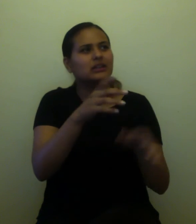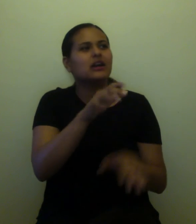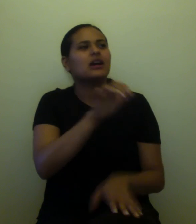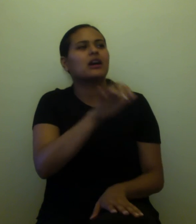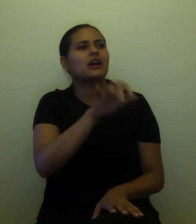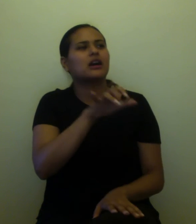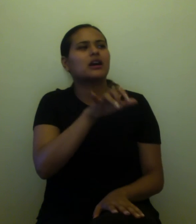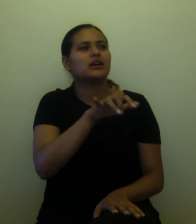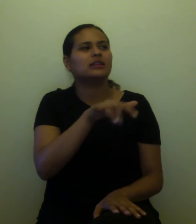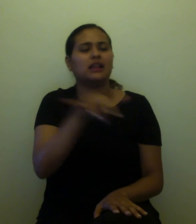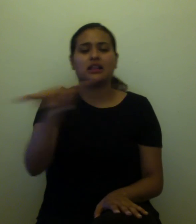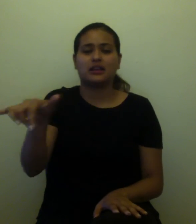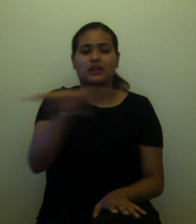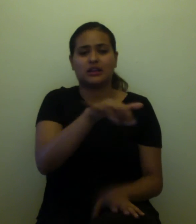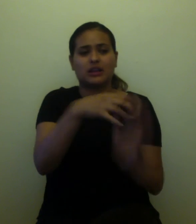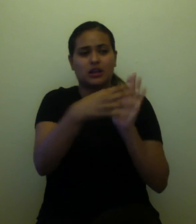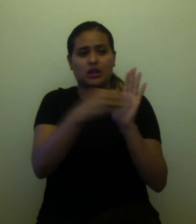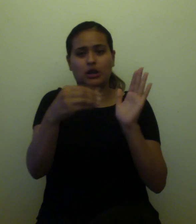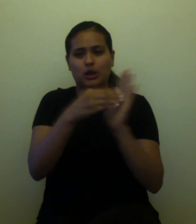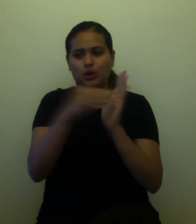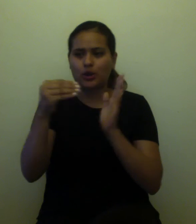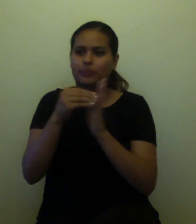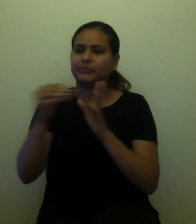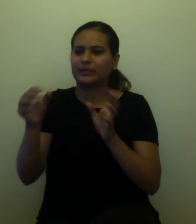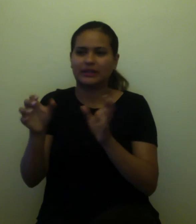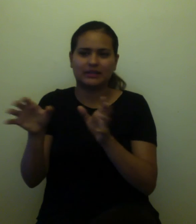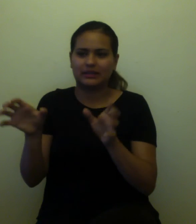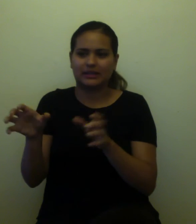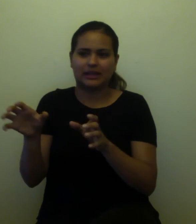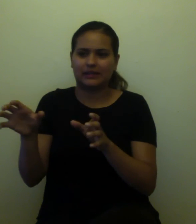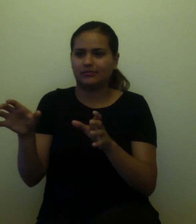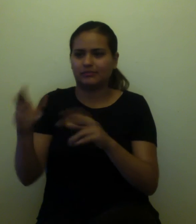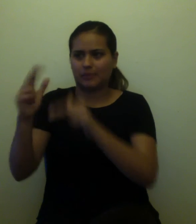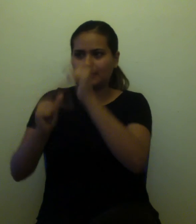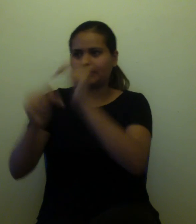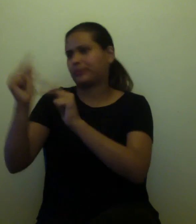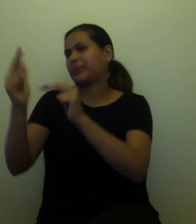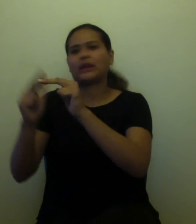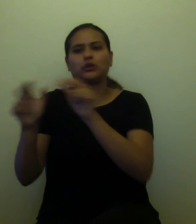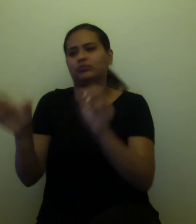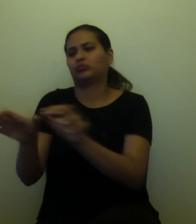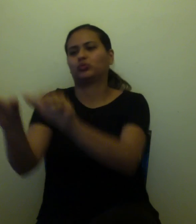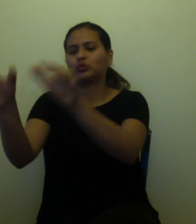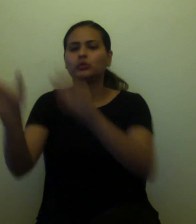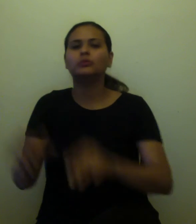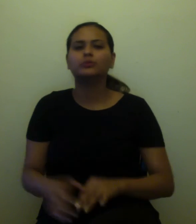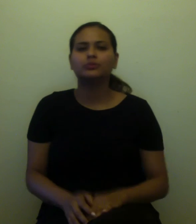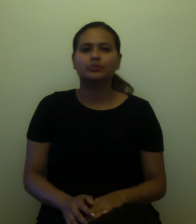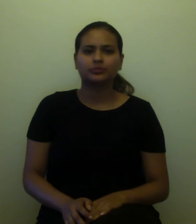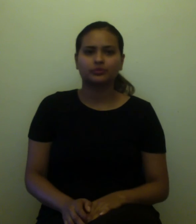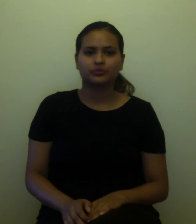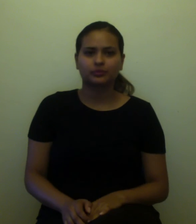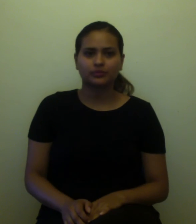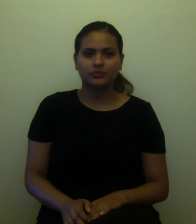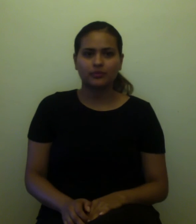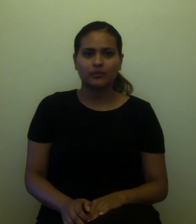can't draw. However, there are some key principles, 5 principles that you can apply to learning to draw, and you can actually